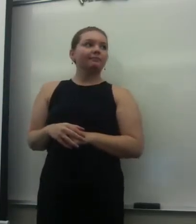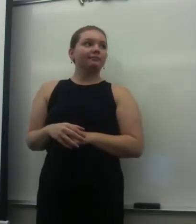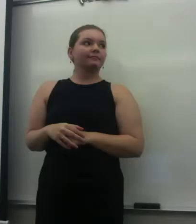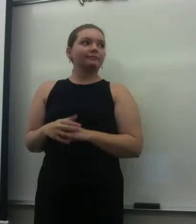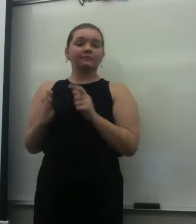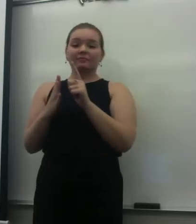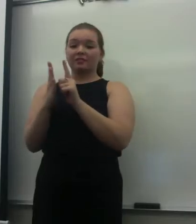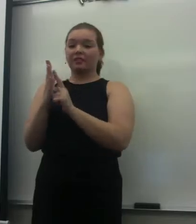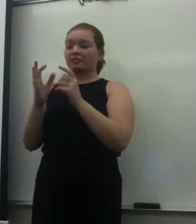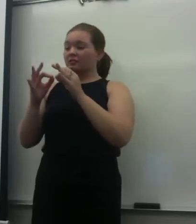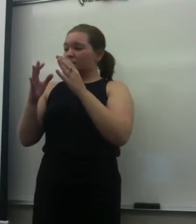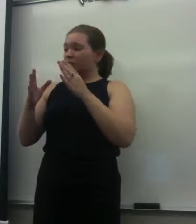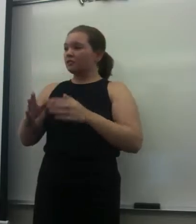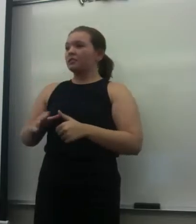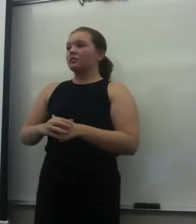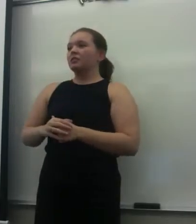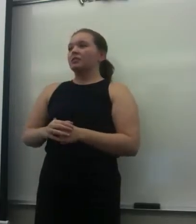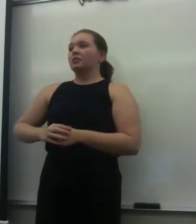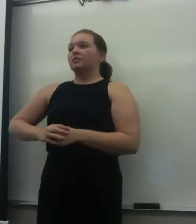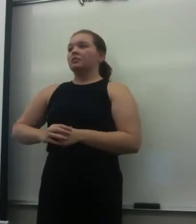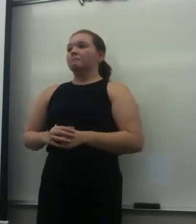are held on a stricter